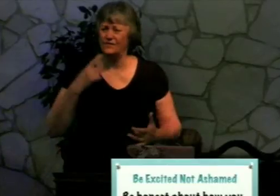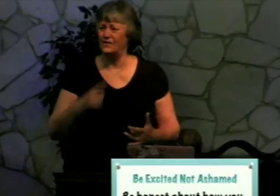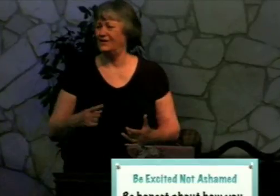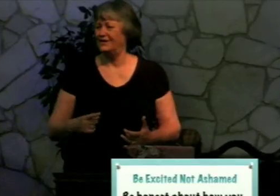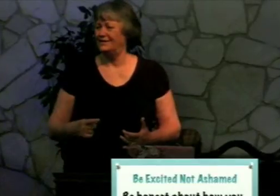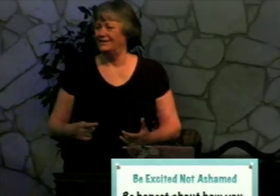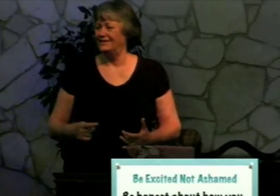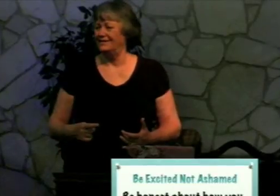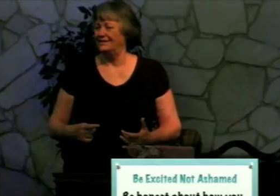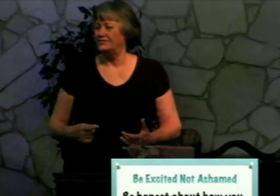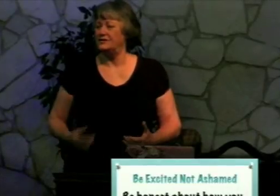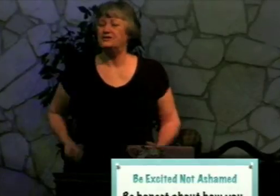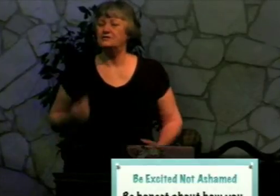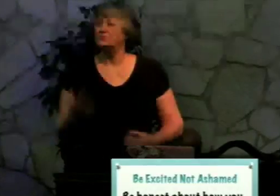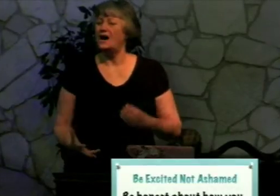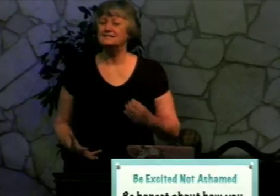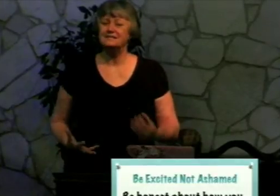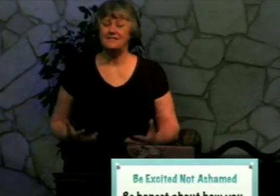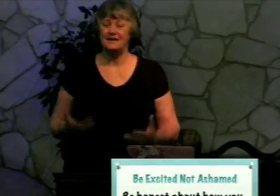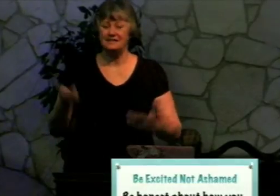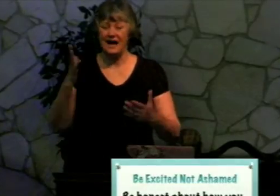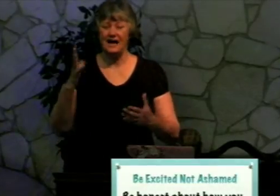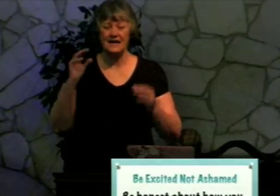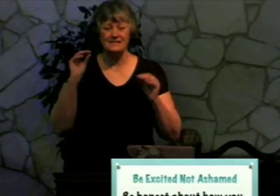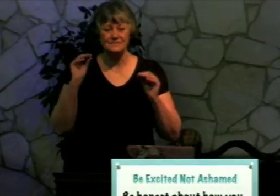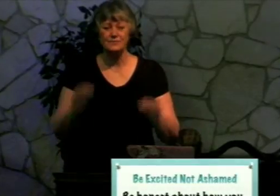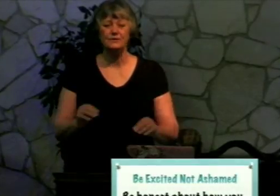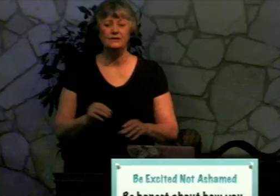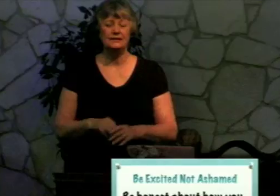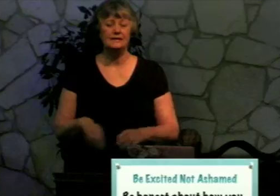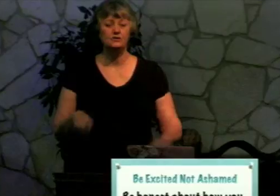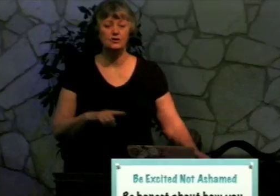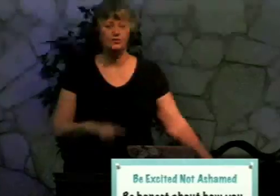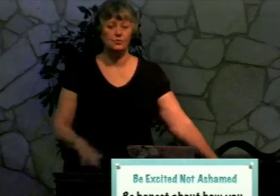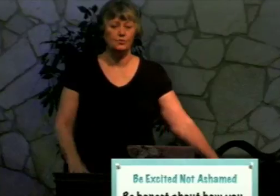for the generosity that God has put in you.